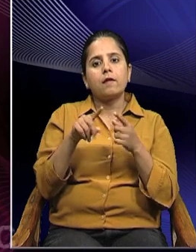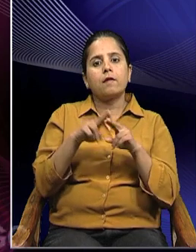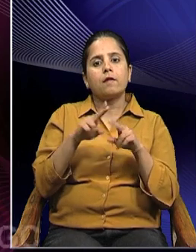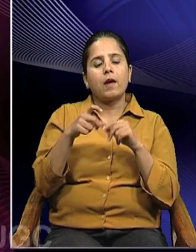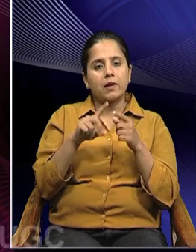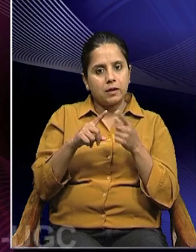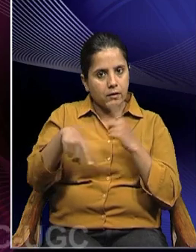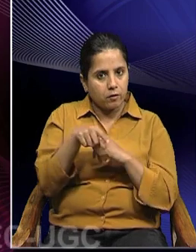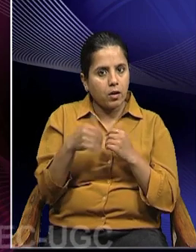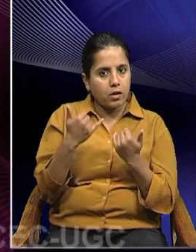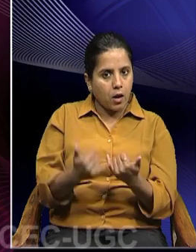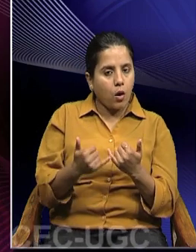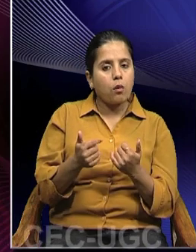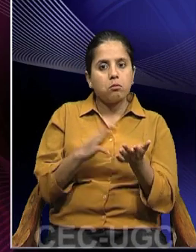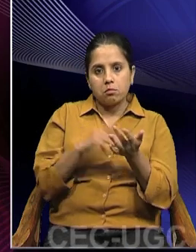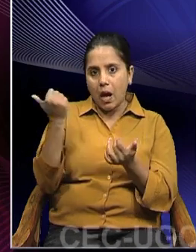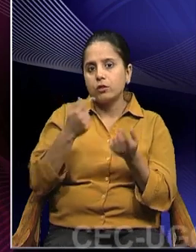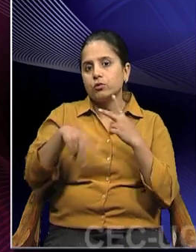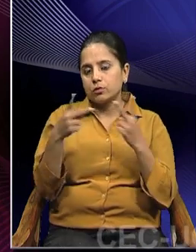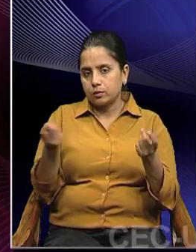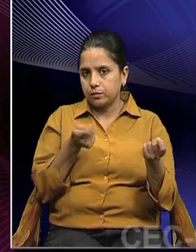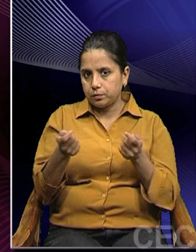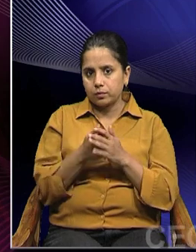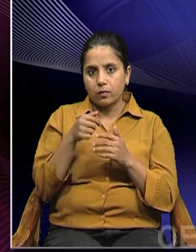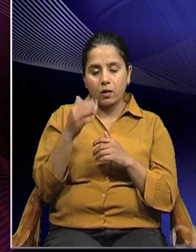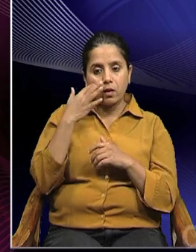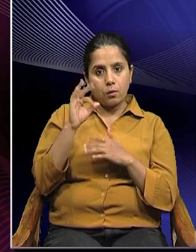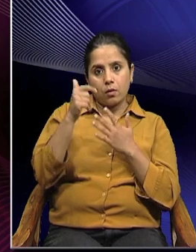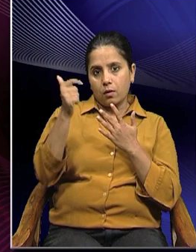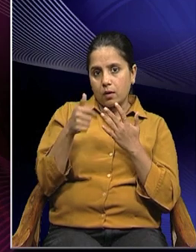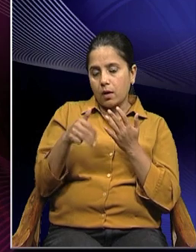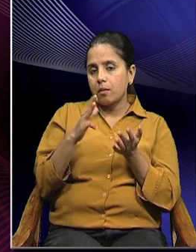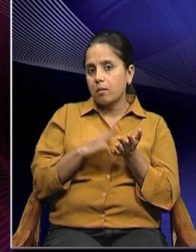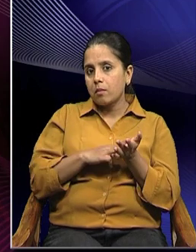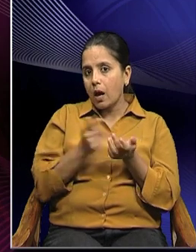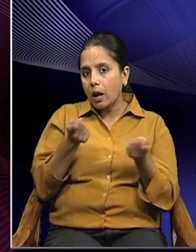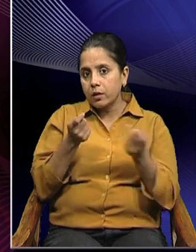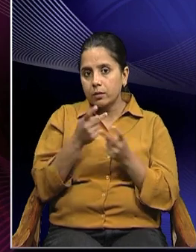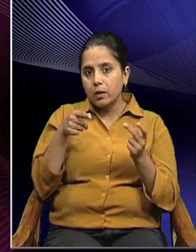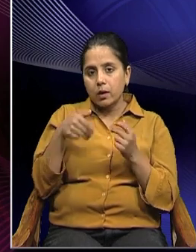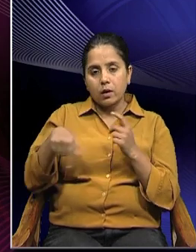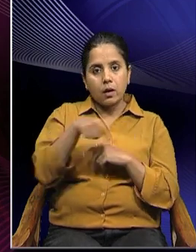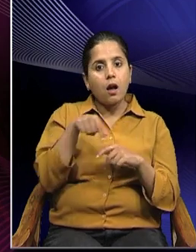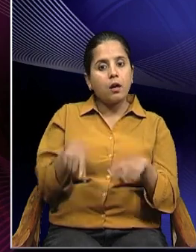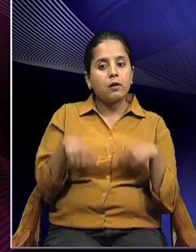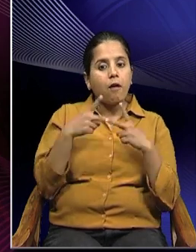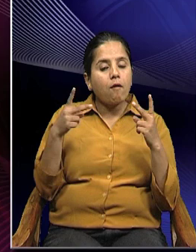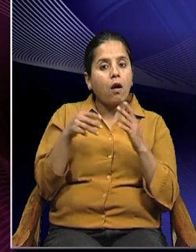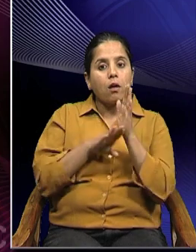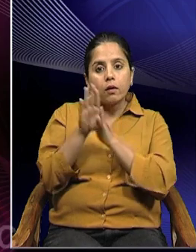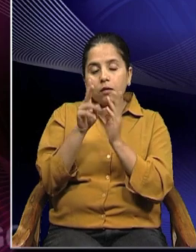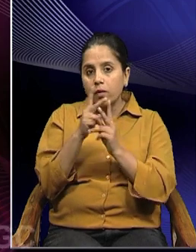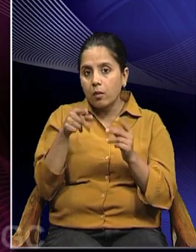for present days managers. So, the essence of these management principle lies in development of character